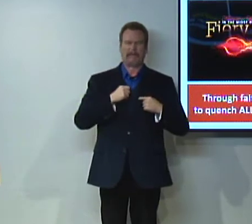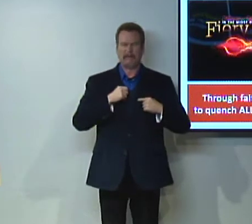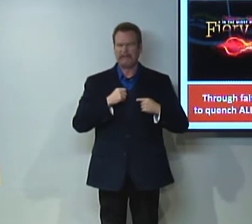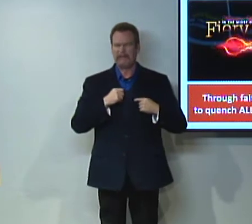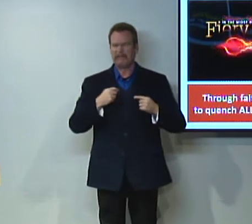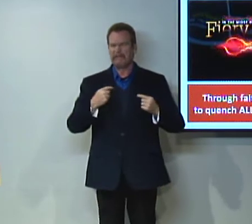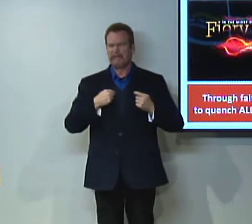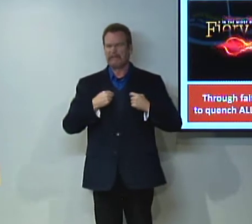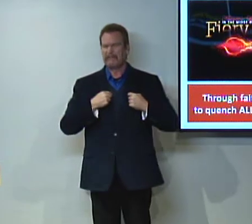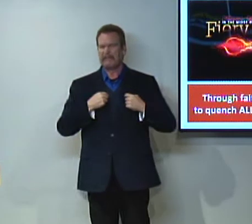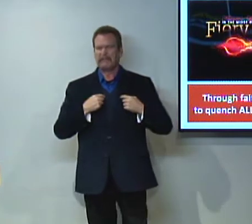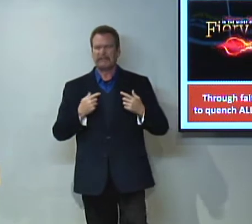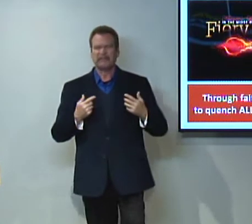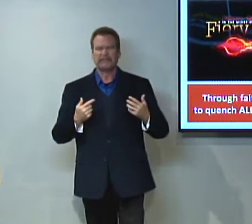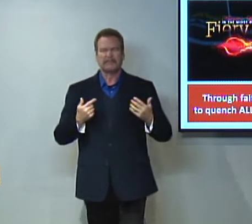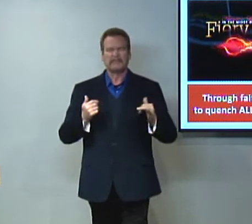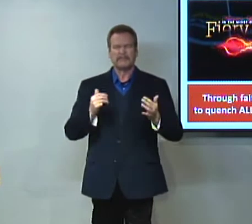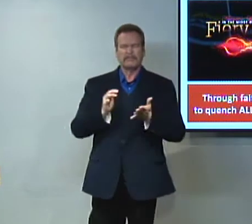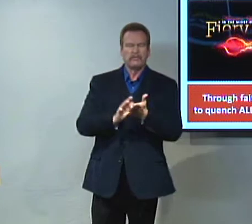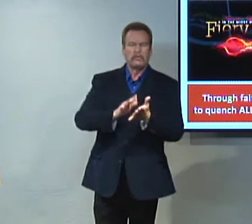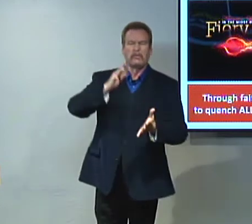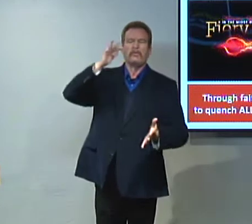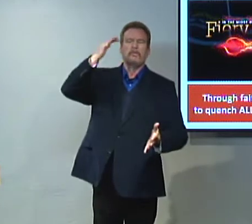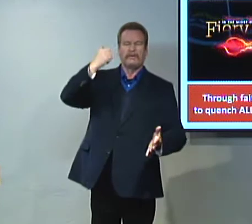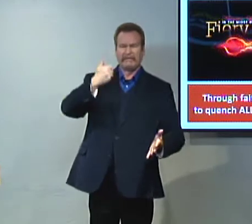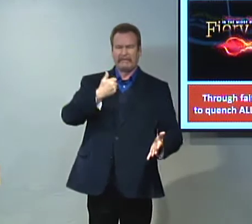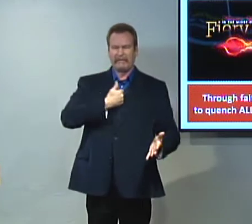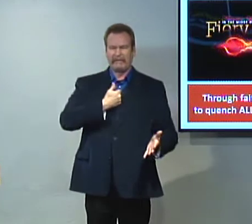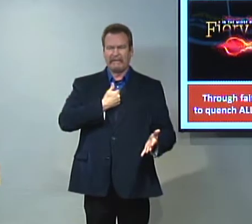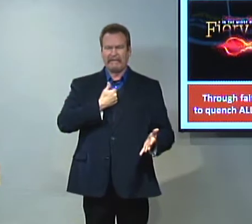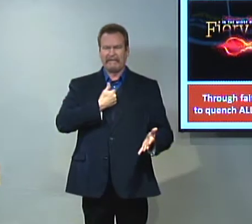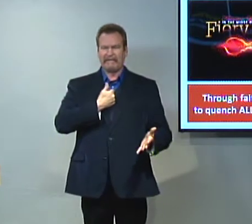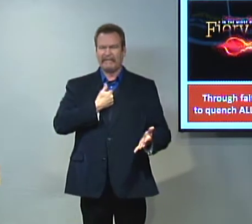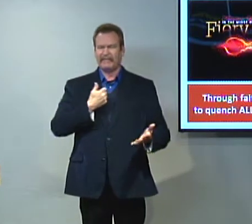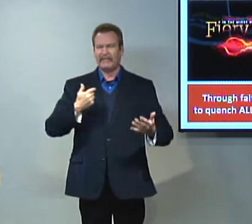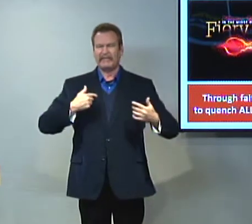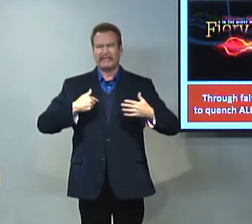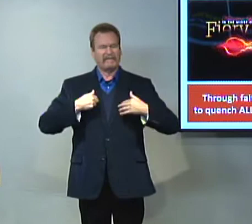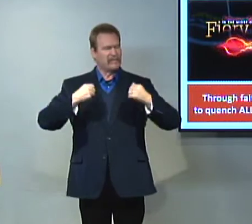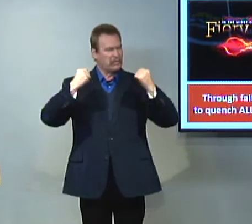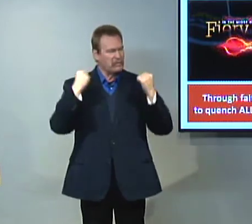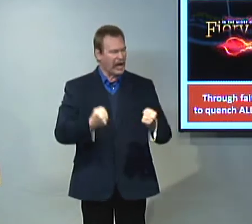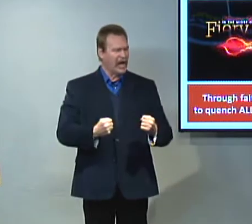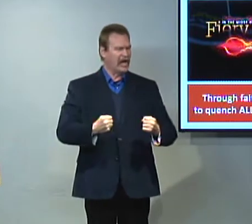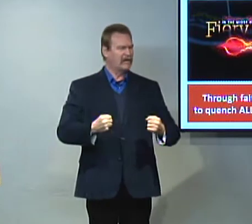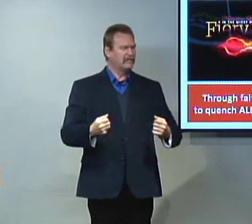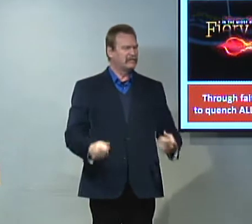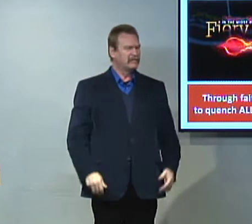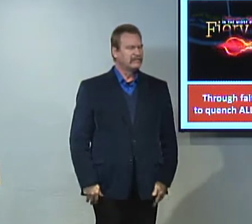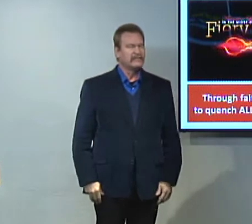one, is the pride of life. You know, the things that we want to do to glorify ourselves. We